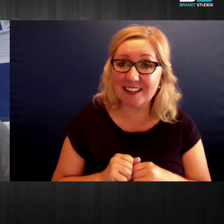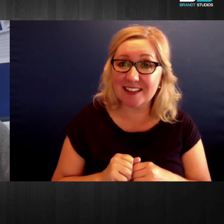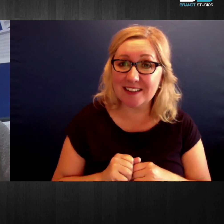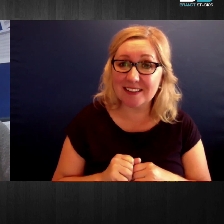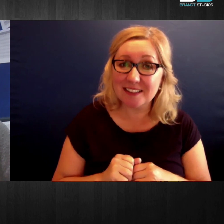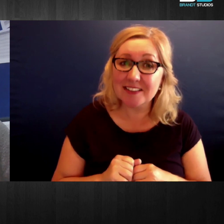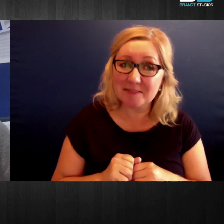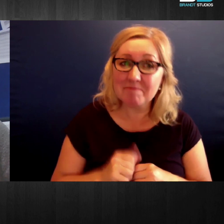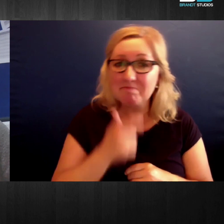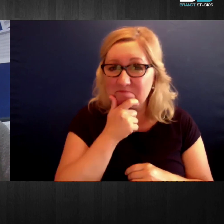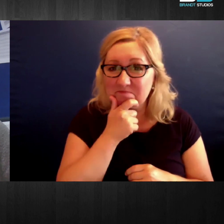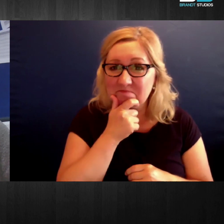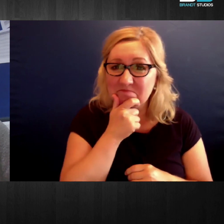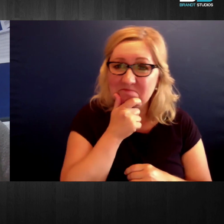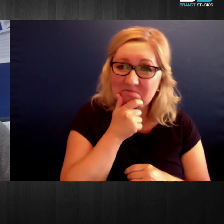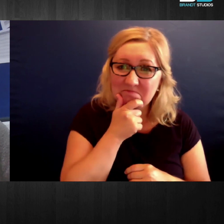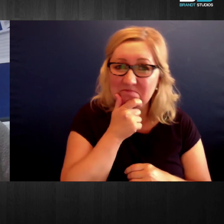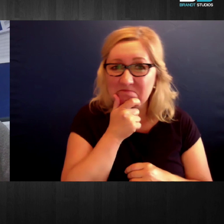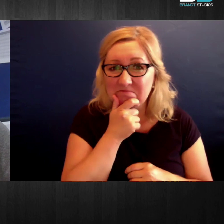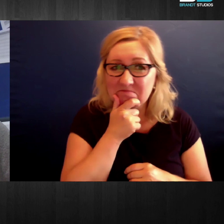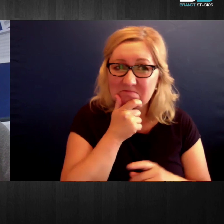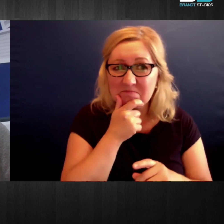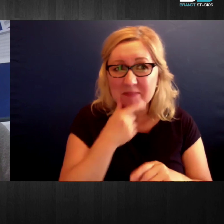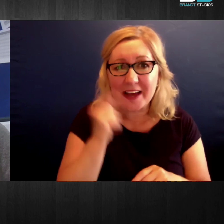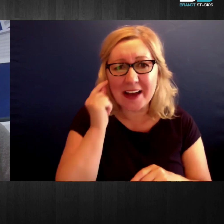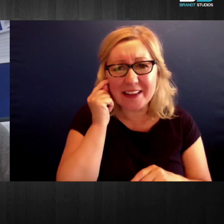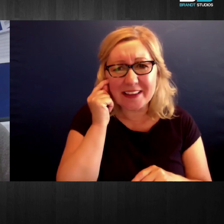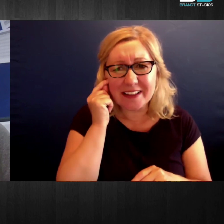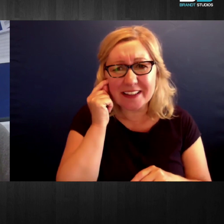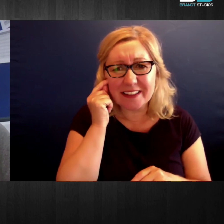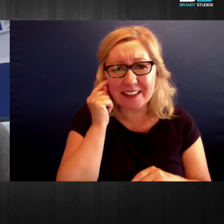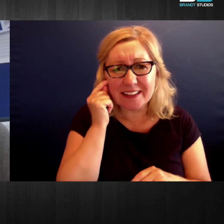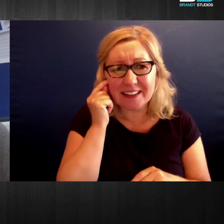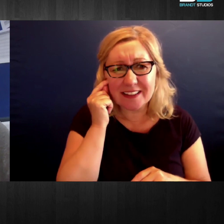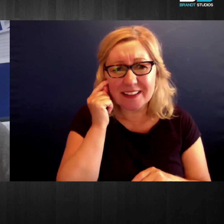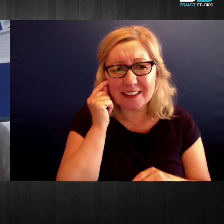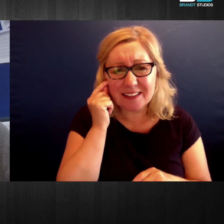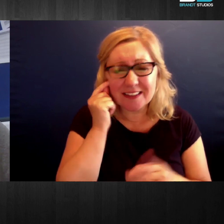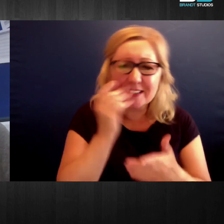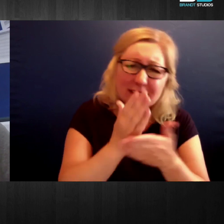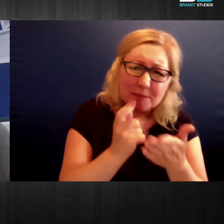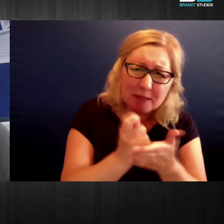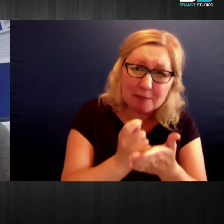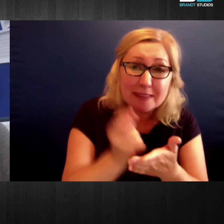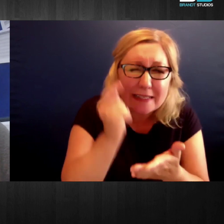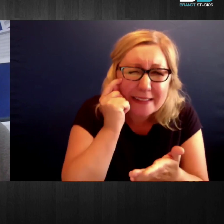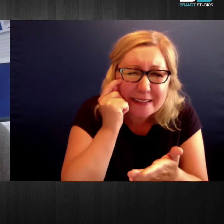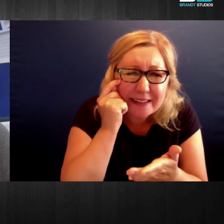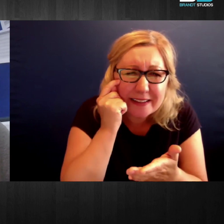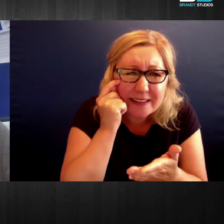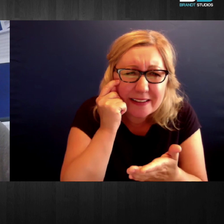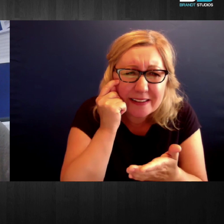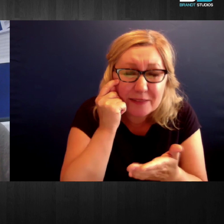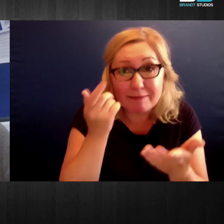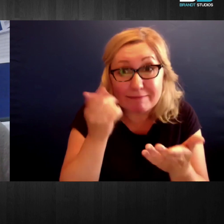I think it's the appreciation sometimes of, I think this has been a recurrent thing like this evening